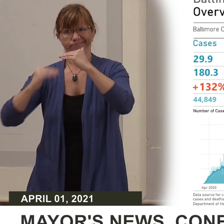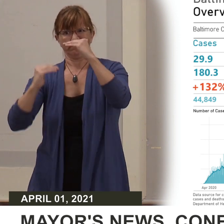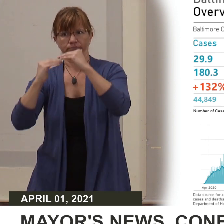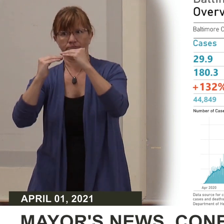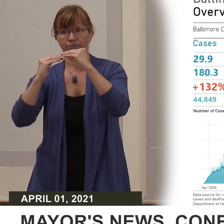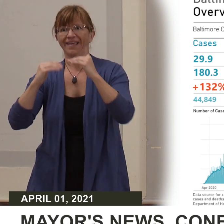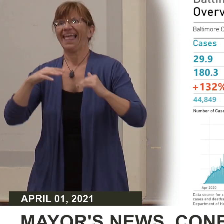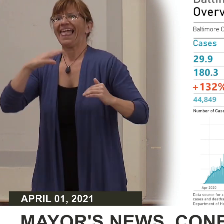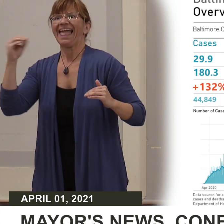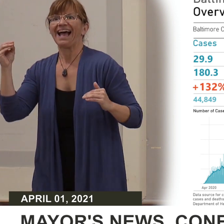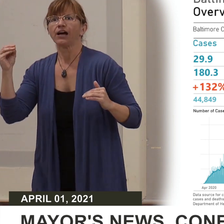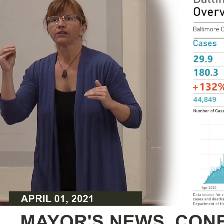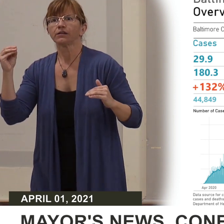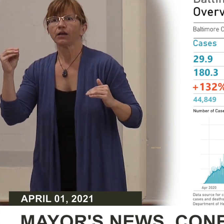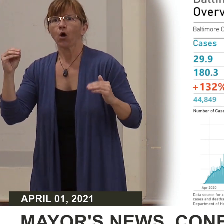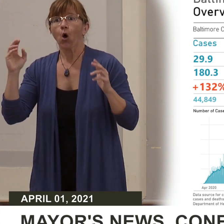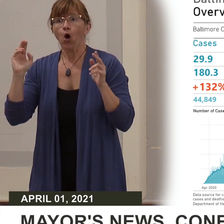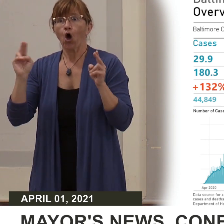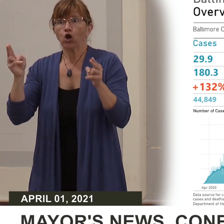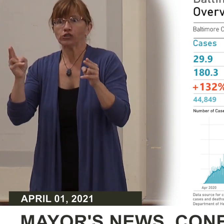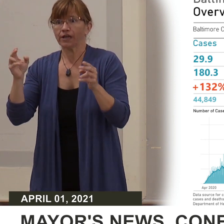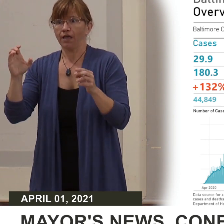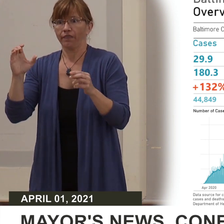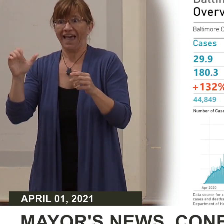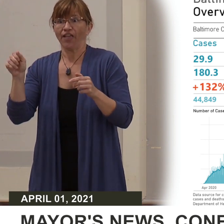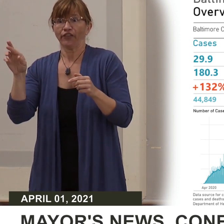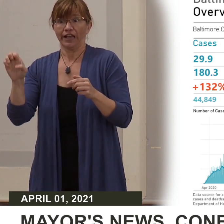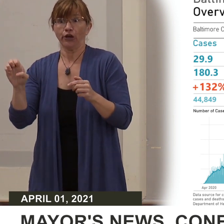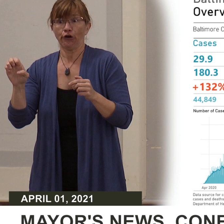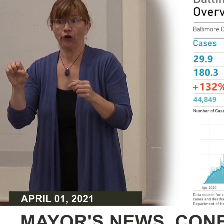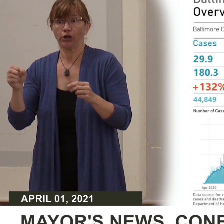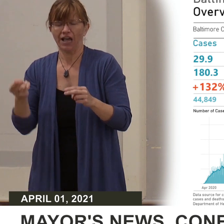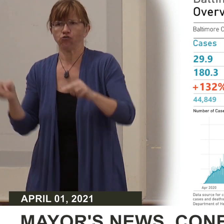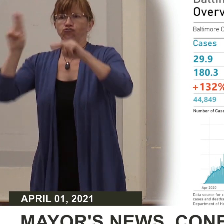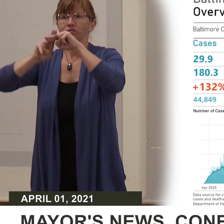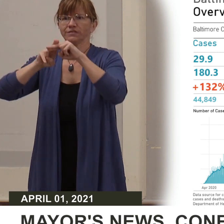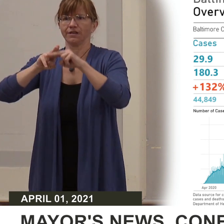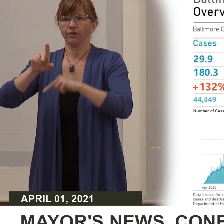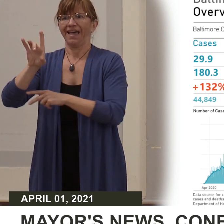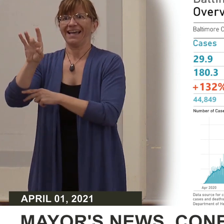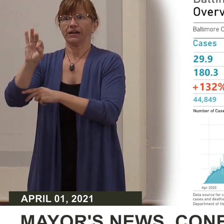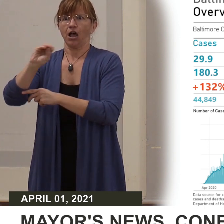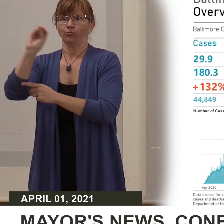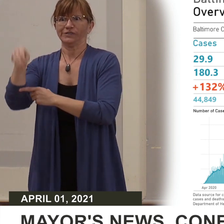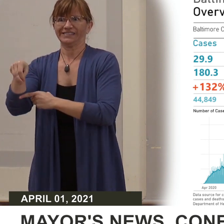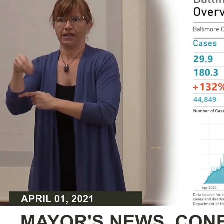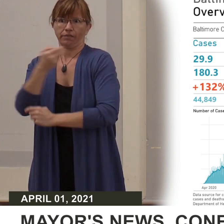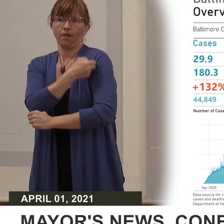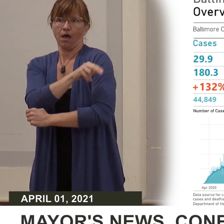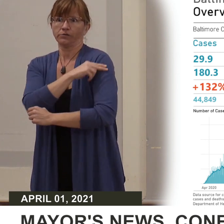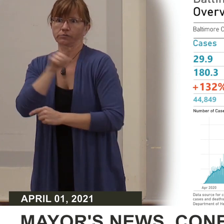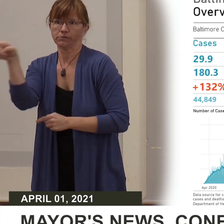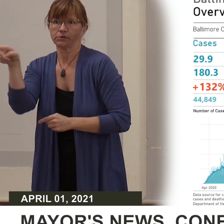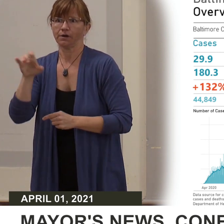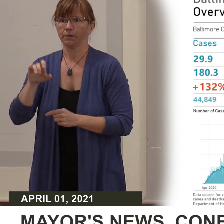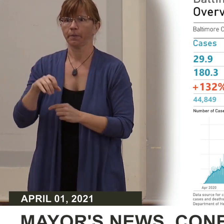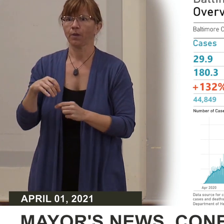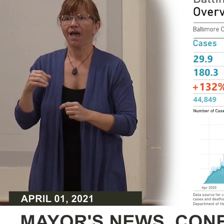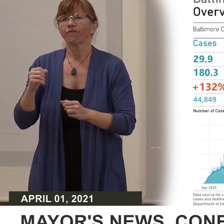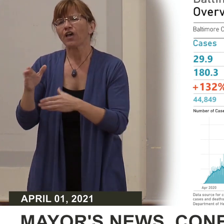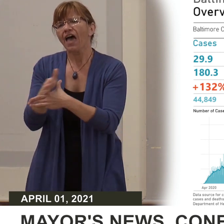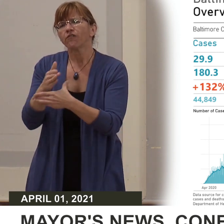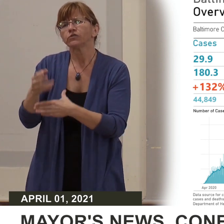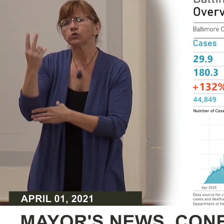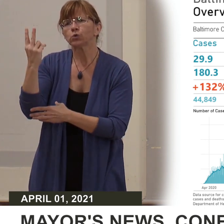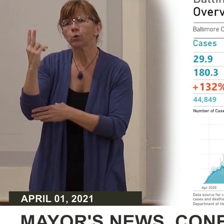88% capacity. Fatalities due to COVID-19 are now averaging approximately 2 deaths per day. As of